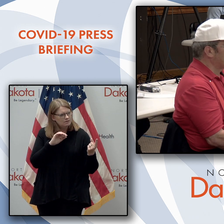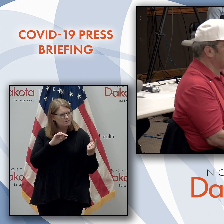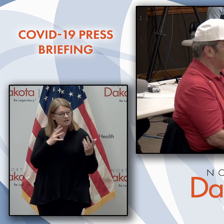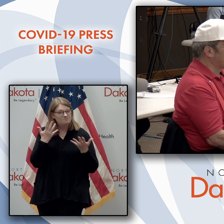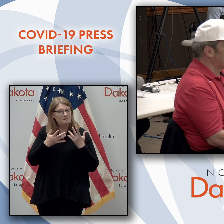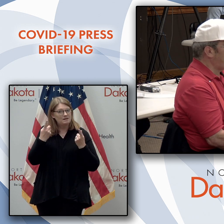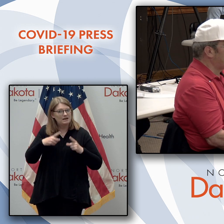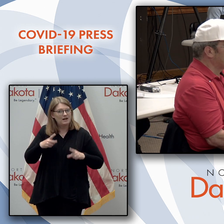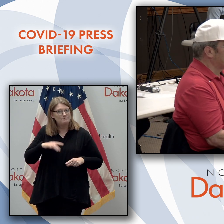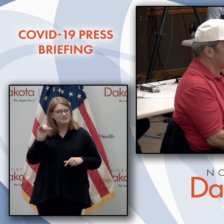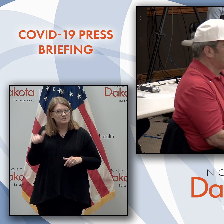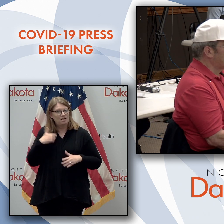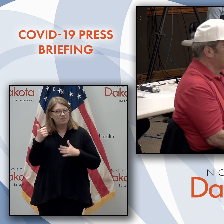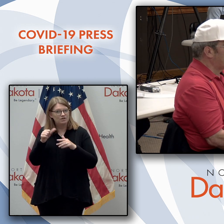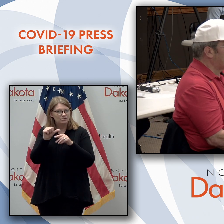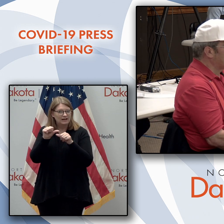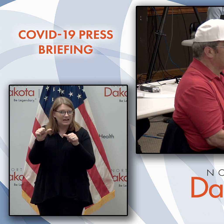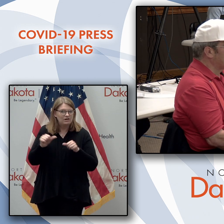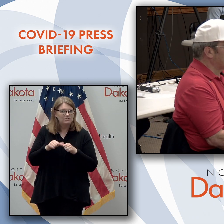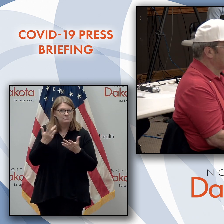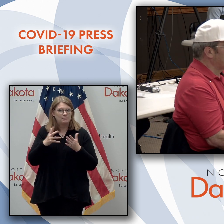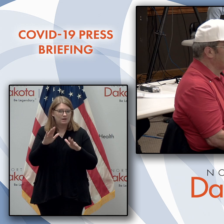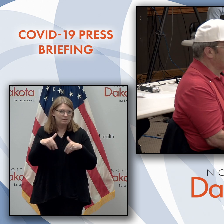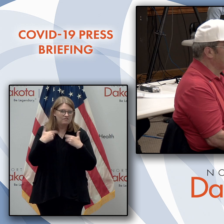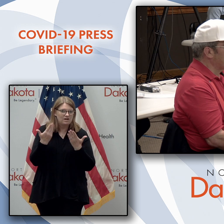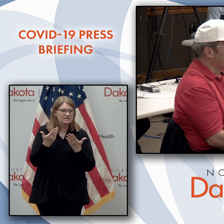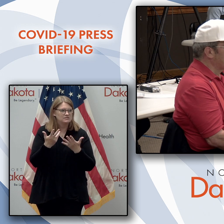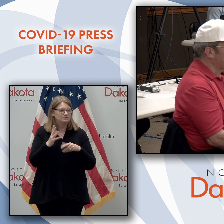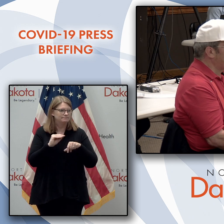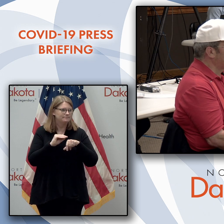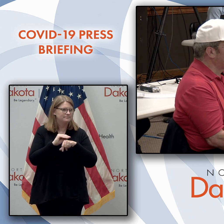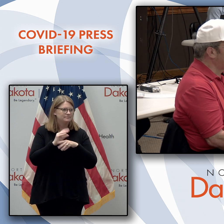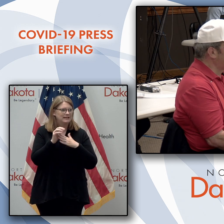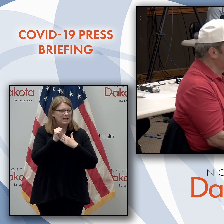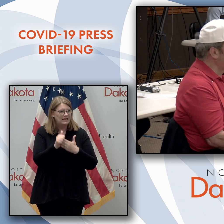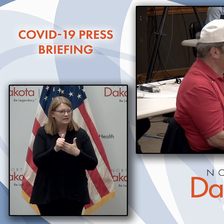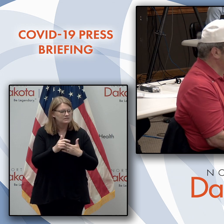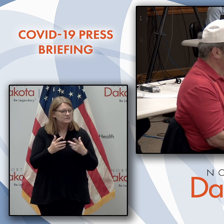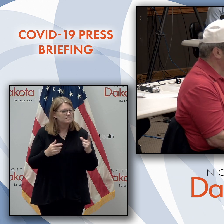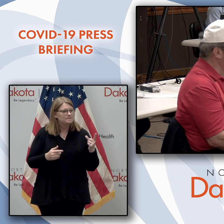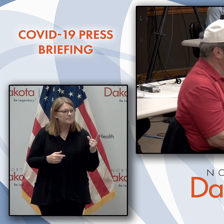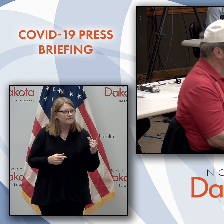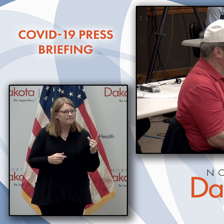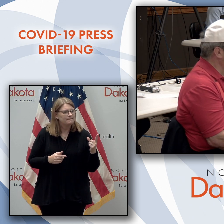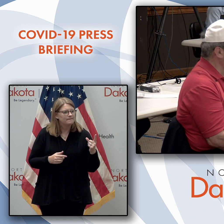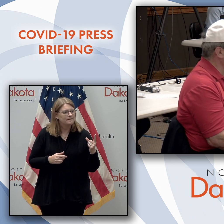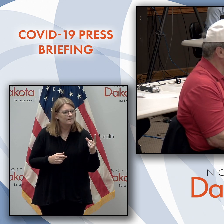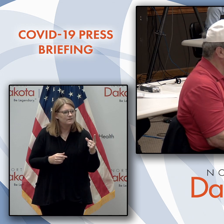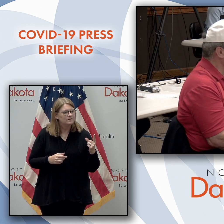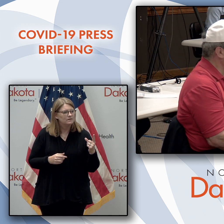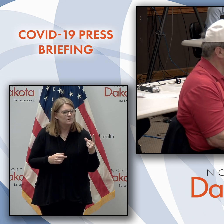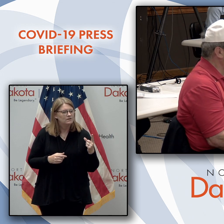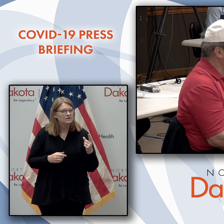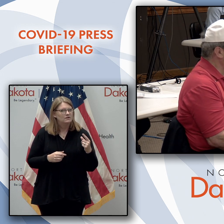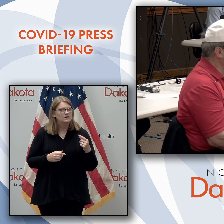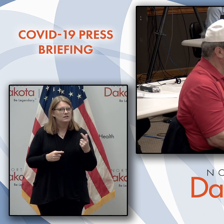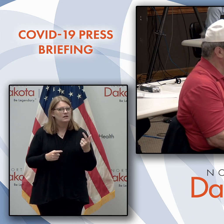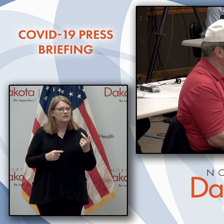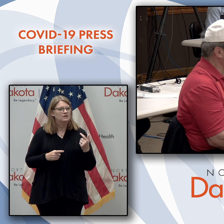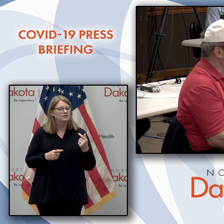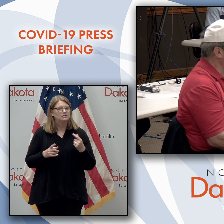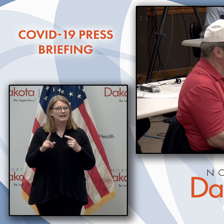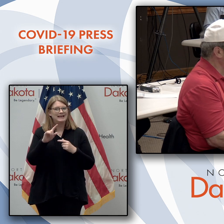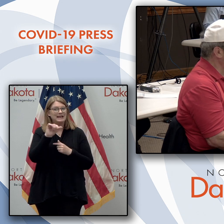in other areas, and give some guidance to them. They did say, by the way, to be fair, that they could email